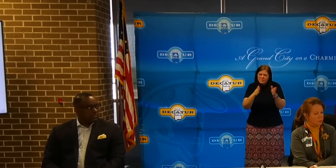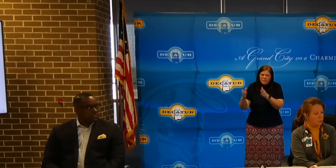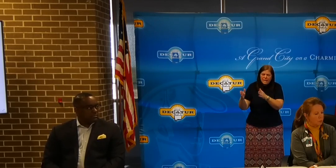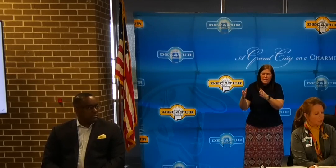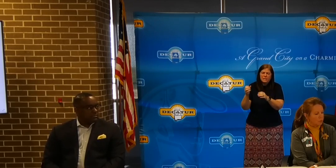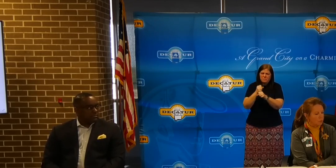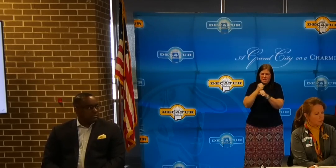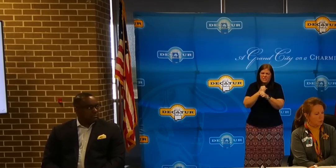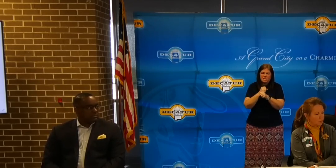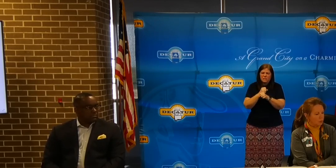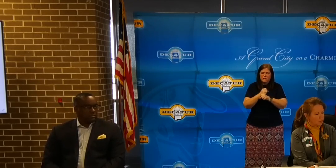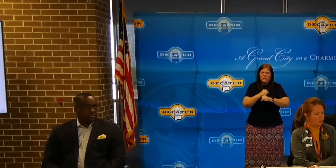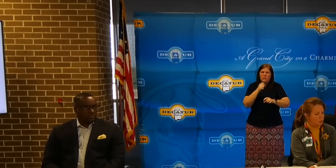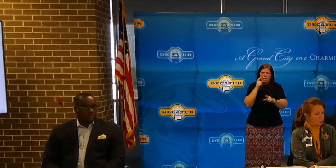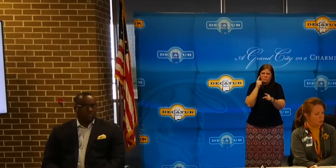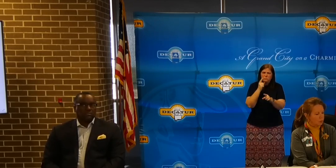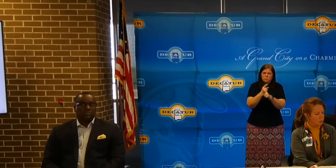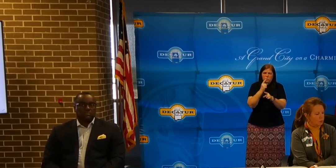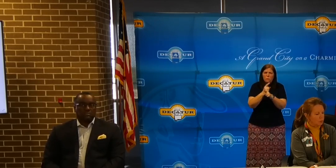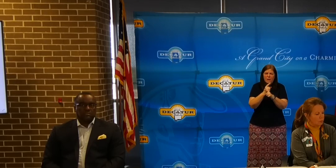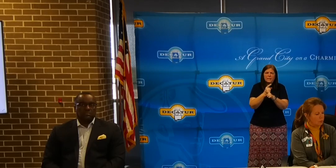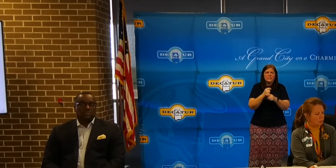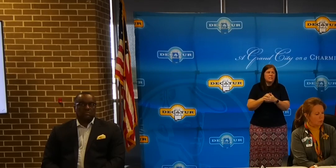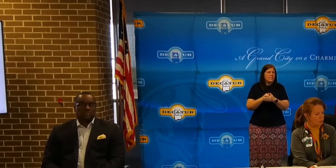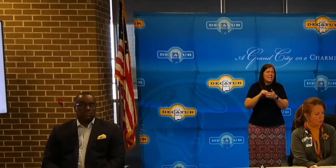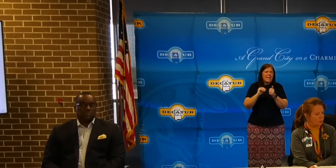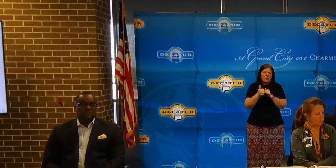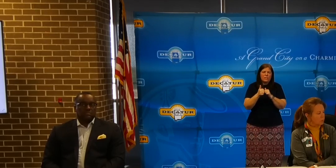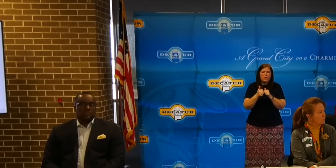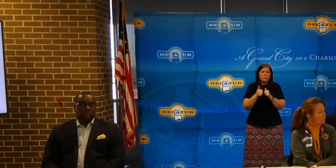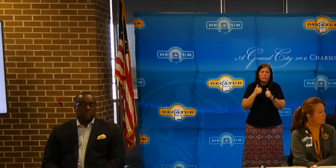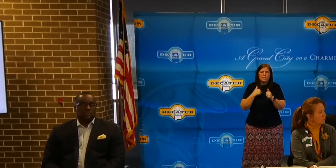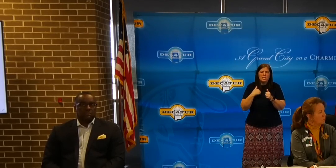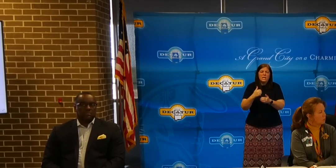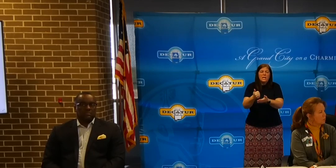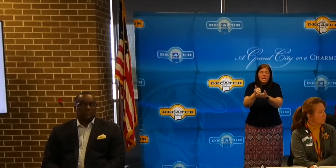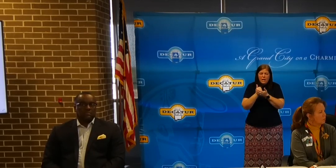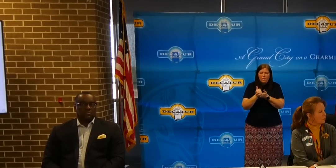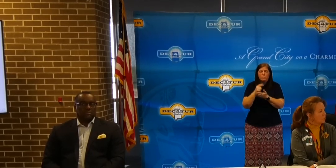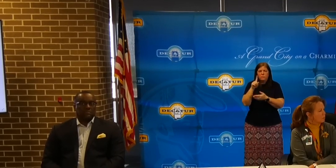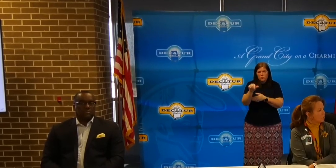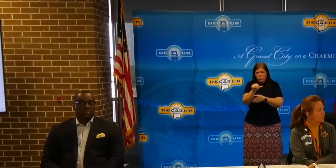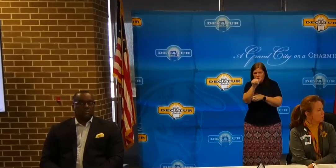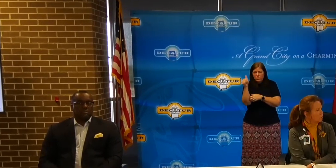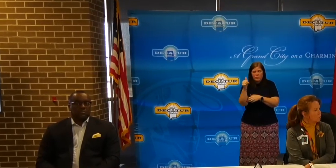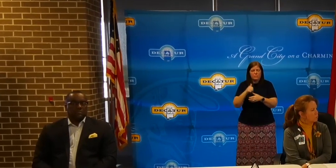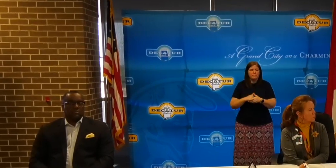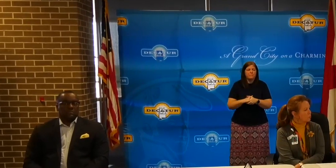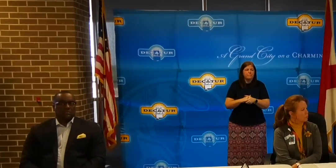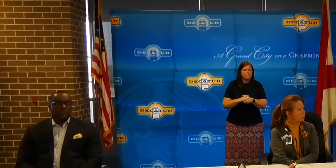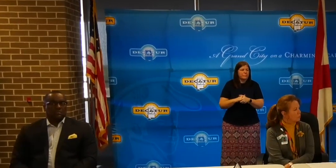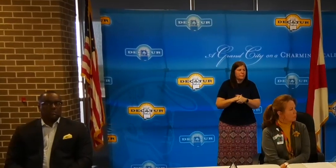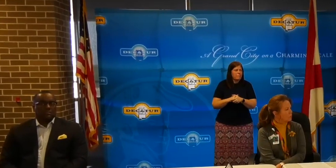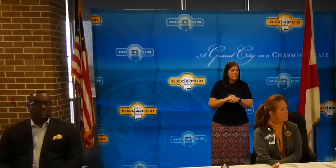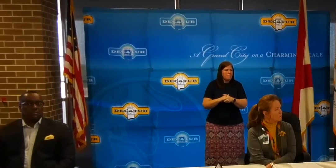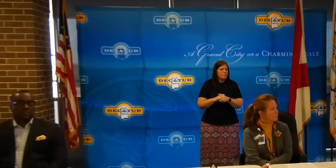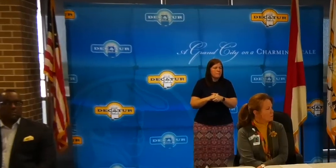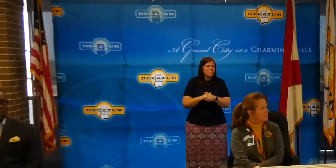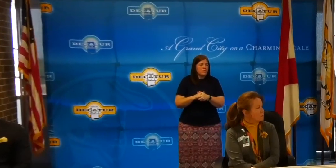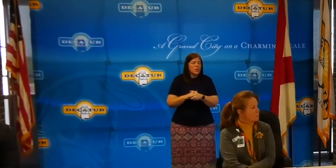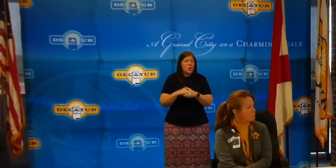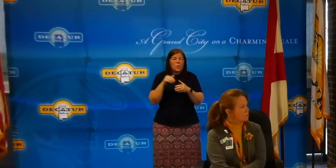all the directors and the mayor, how that would disseminate from one to the next. When you